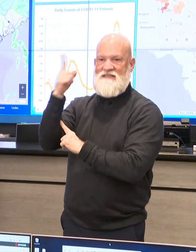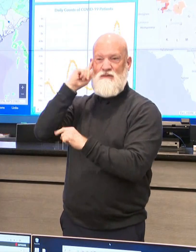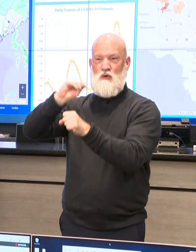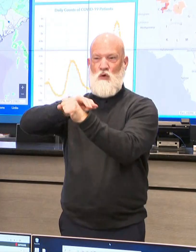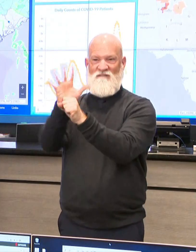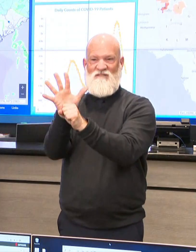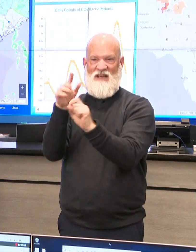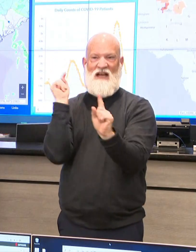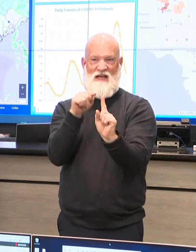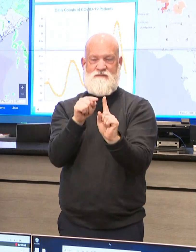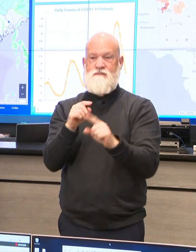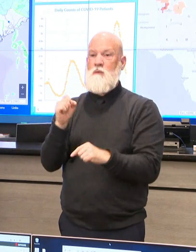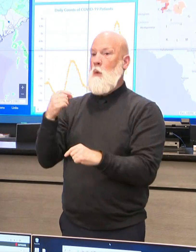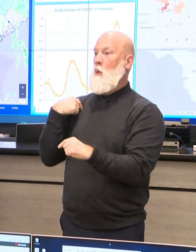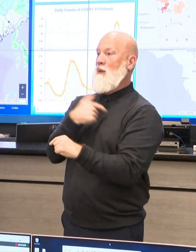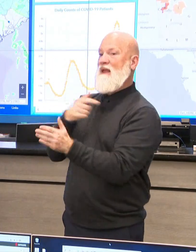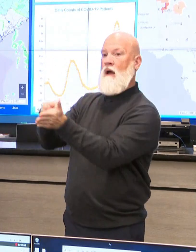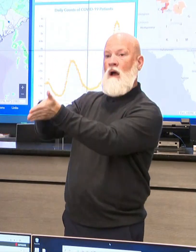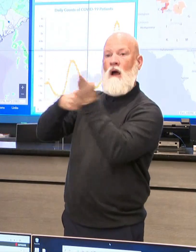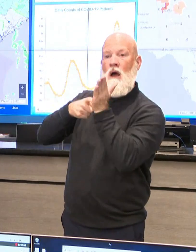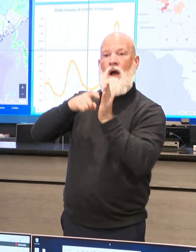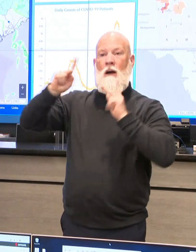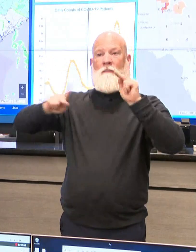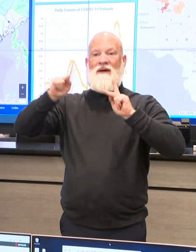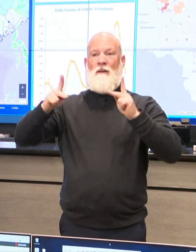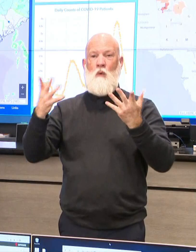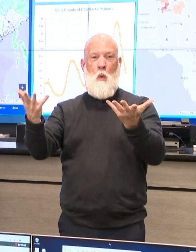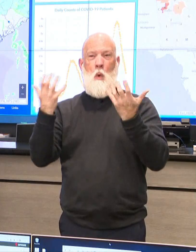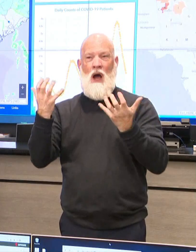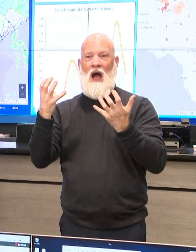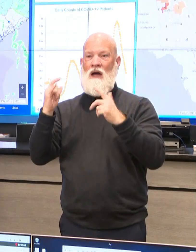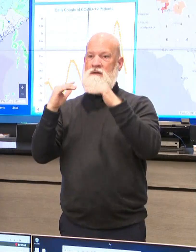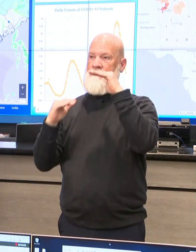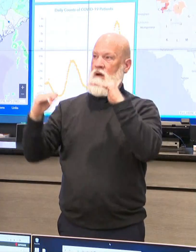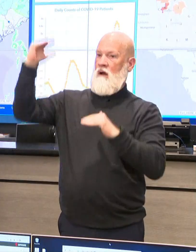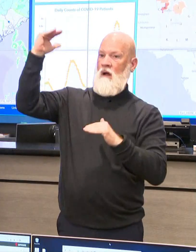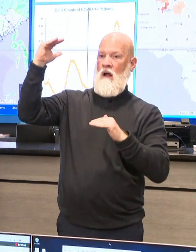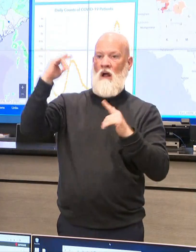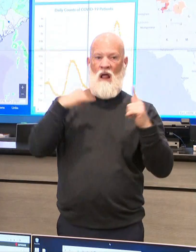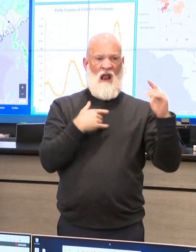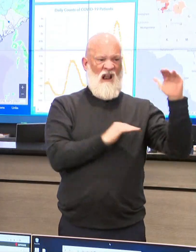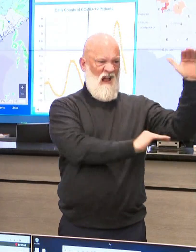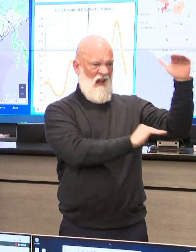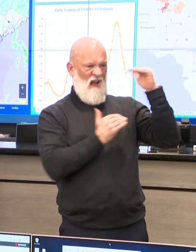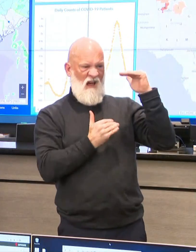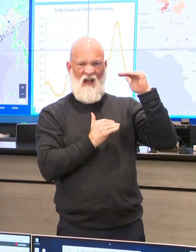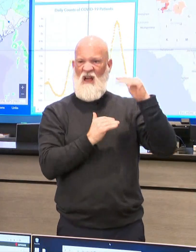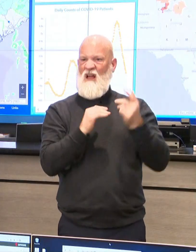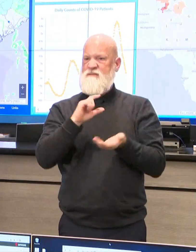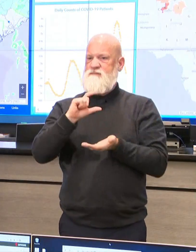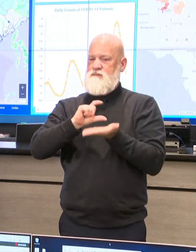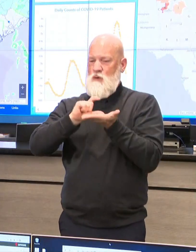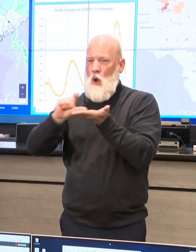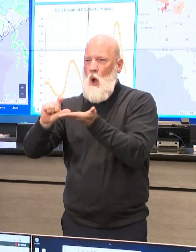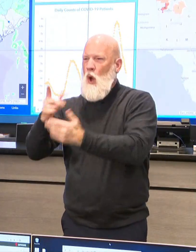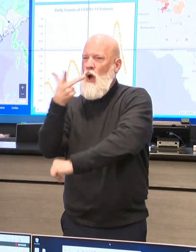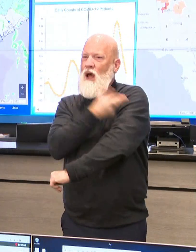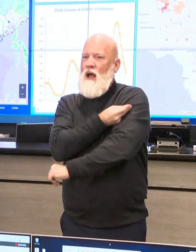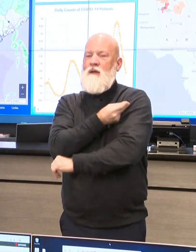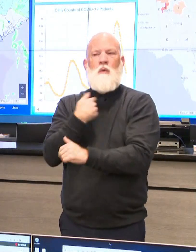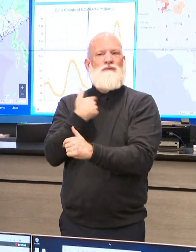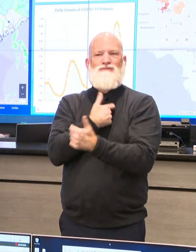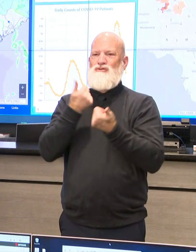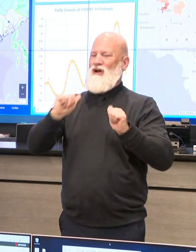supply, we will continue to focus on how we can prevent 85% of future deaths, and that's by getting as